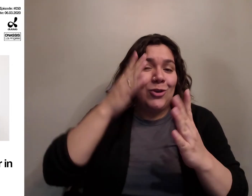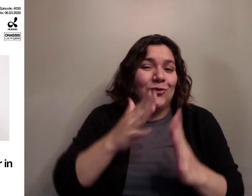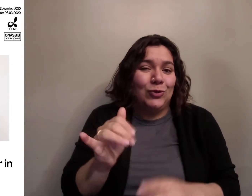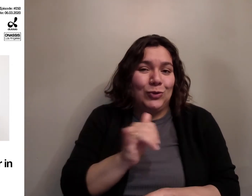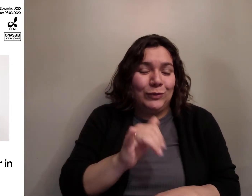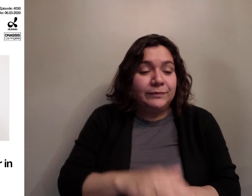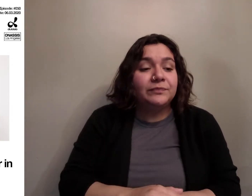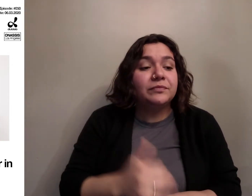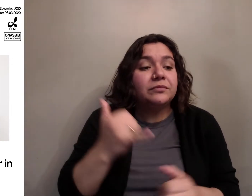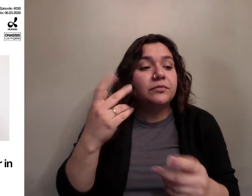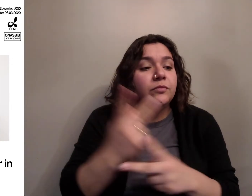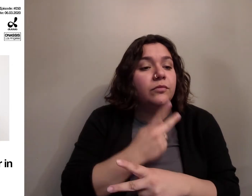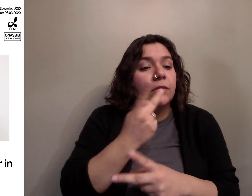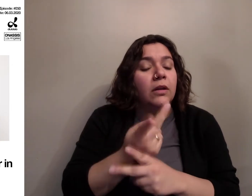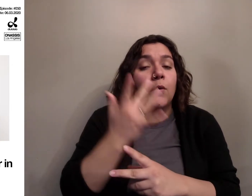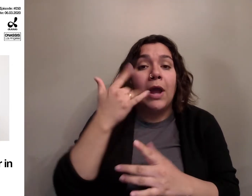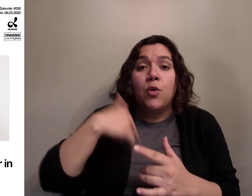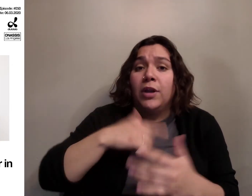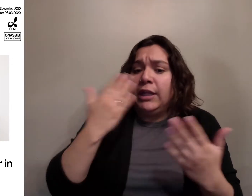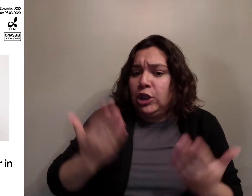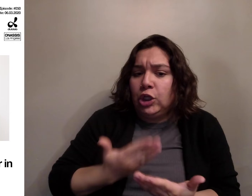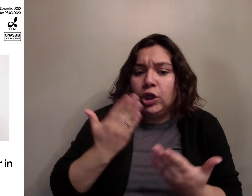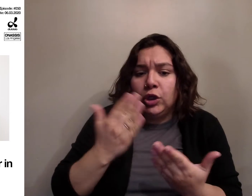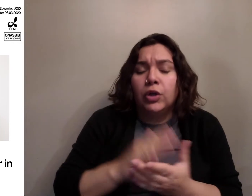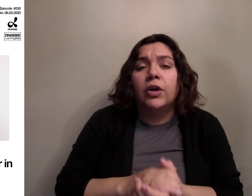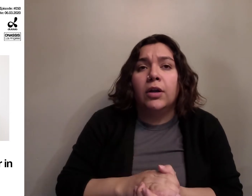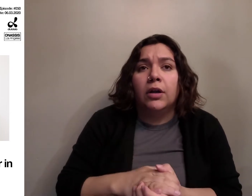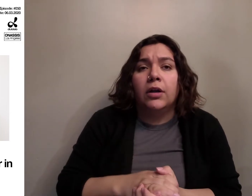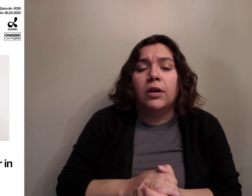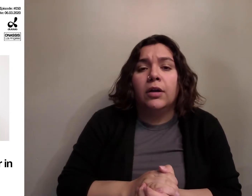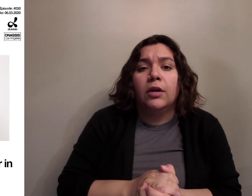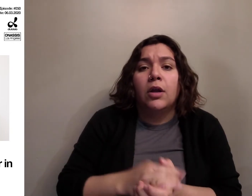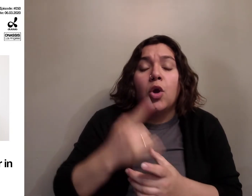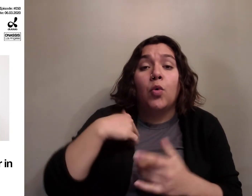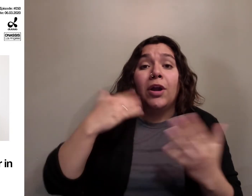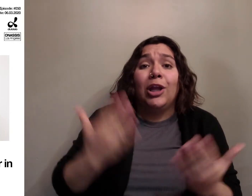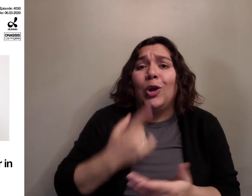right? So it's grappling with the question of why are we here?